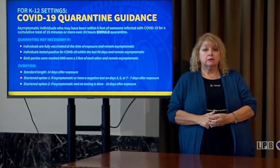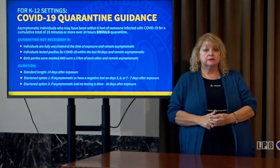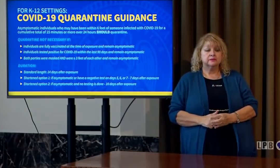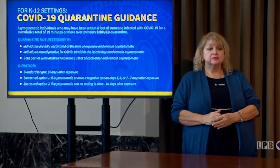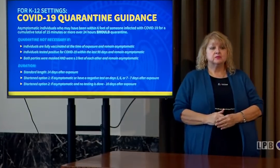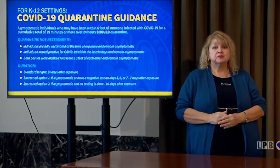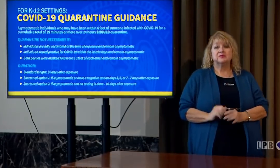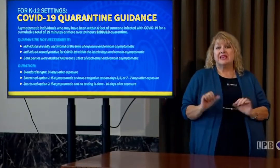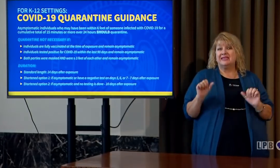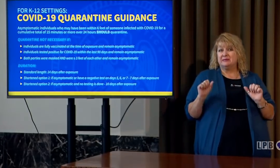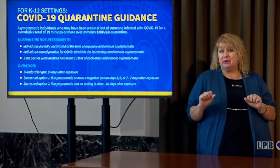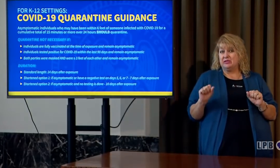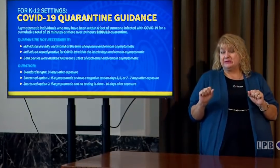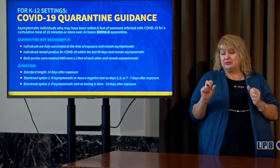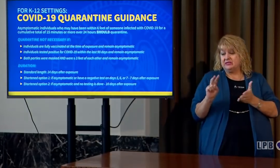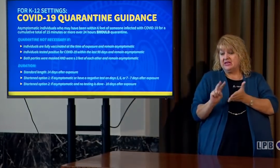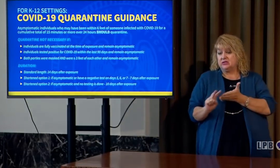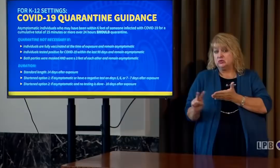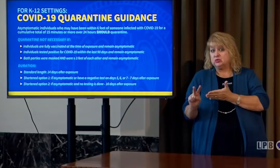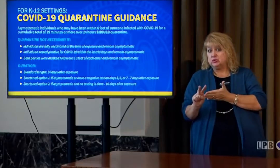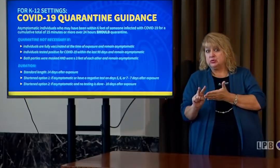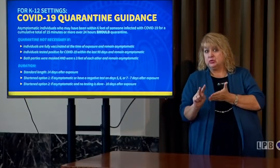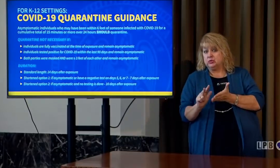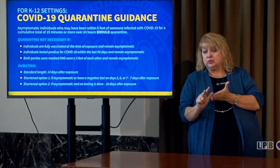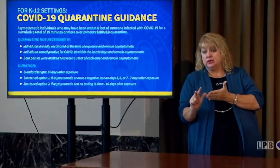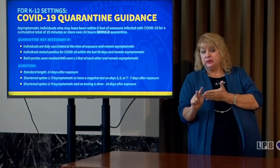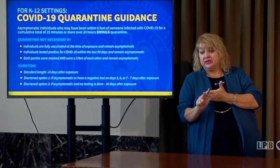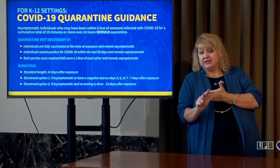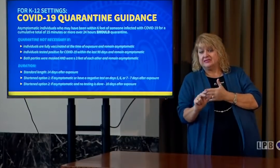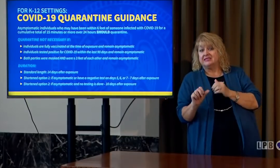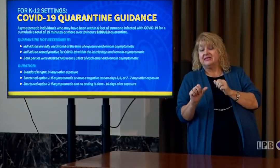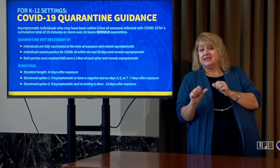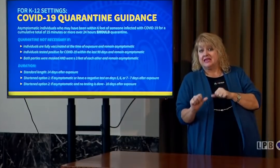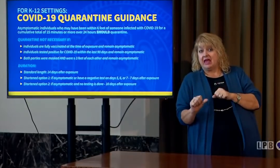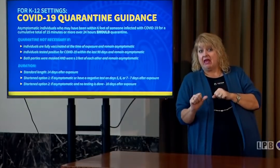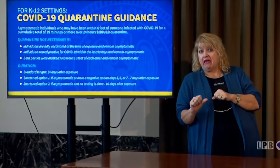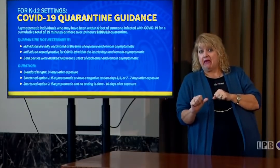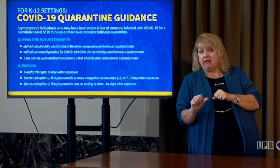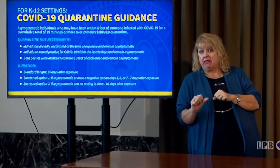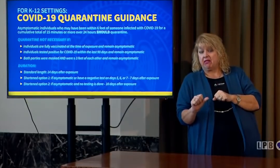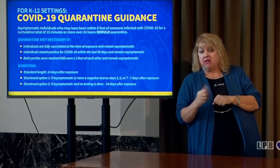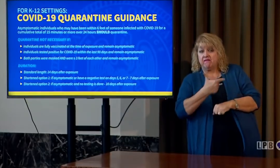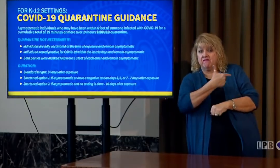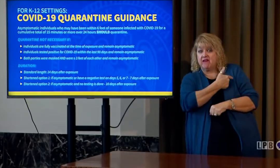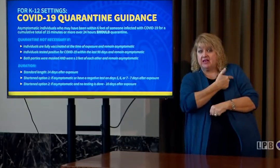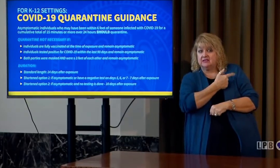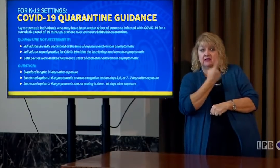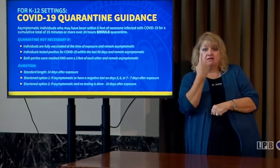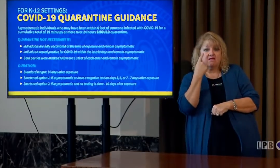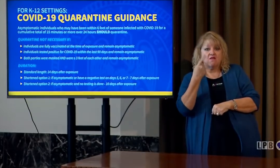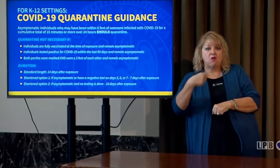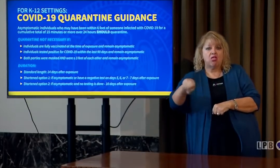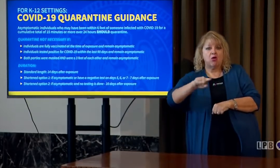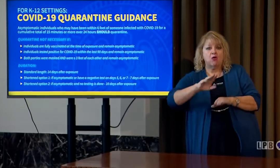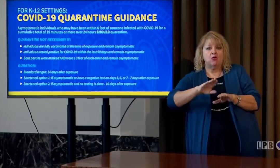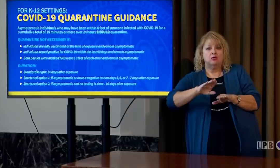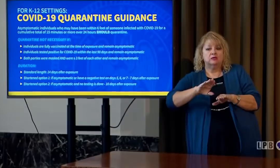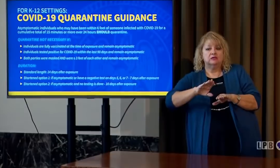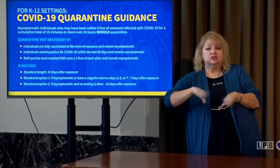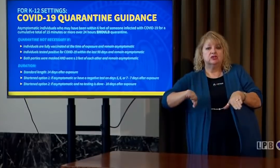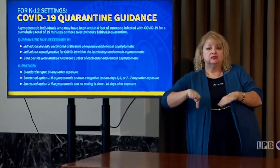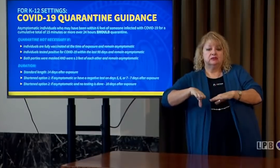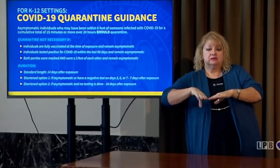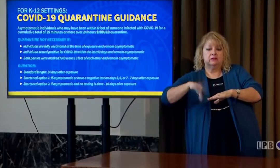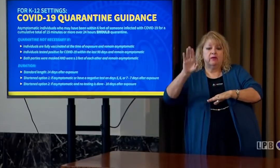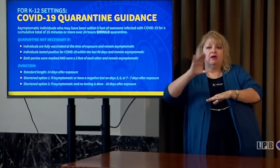within a couple weeks to extend the ability to get vaccinated to kids as young as 5, and that's